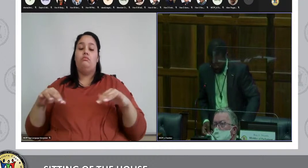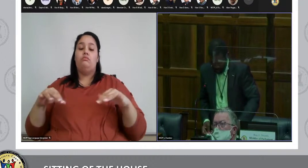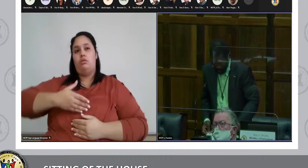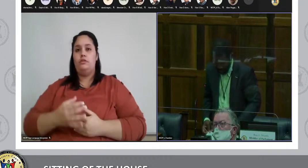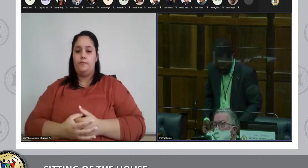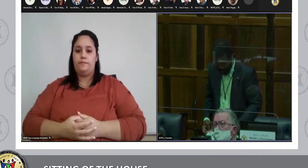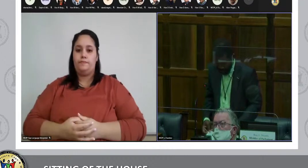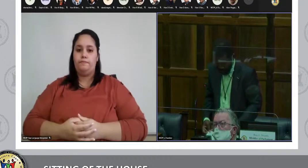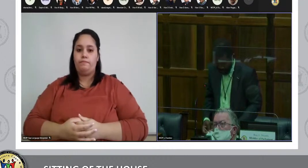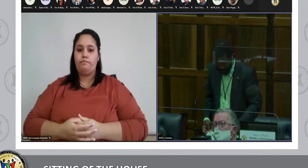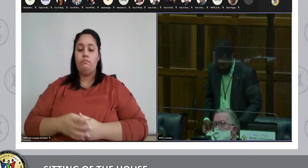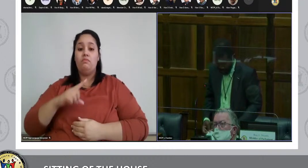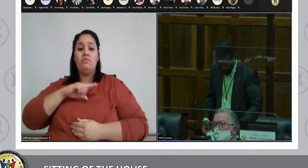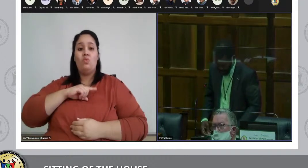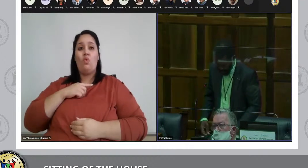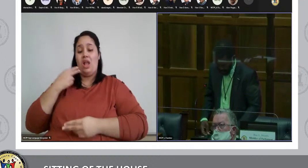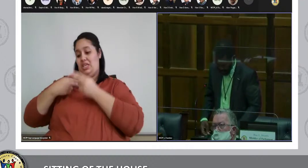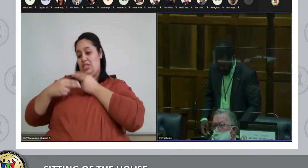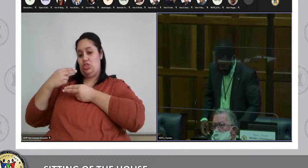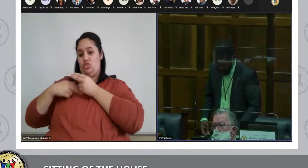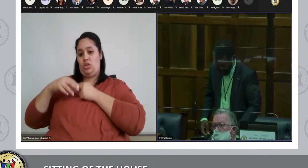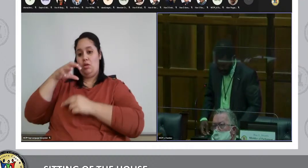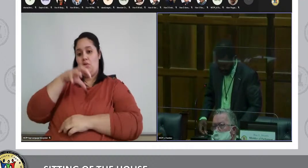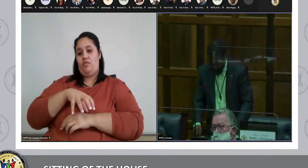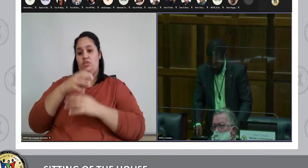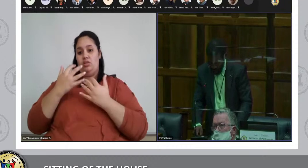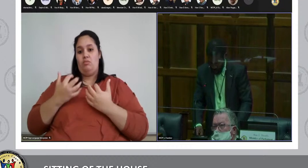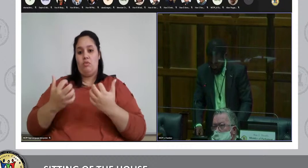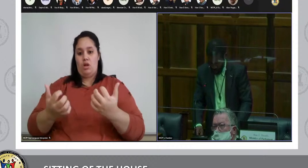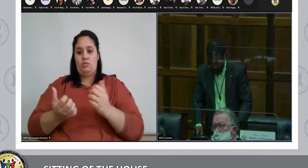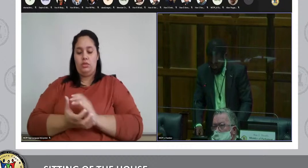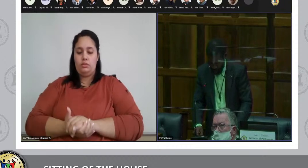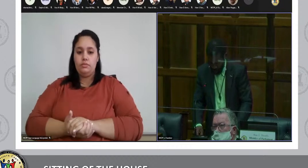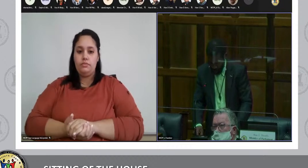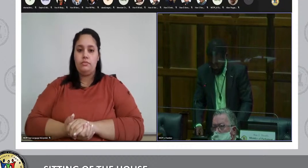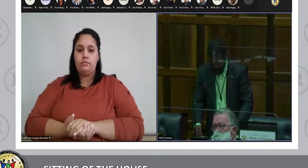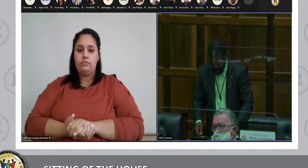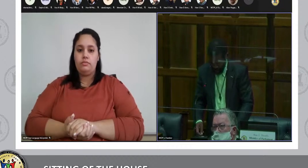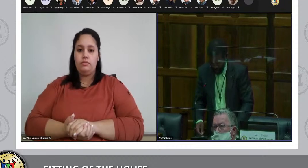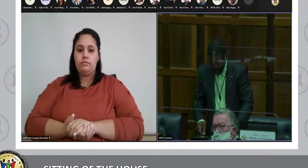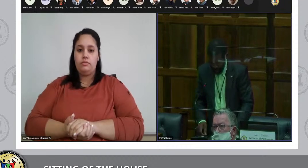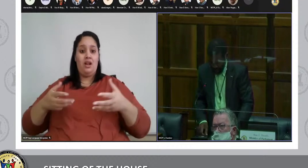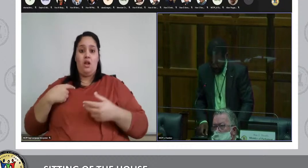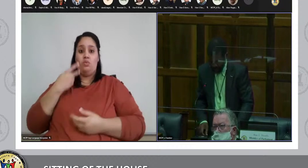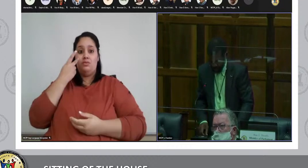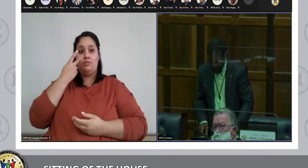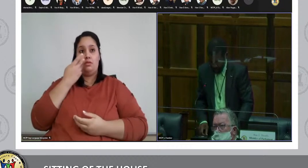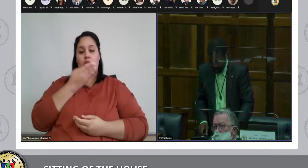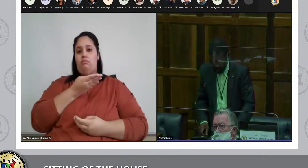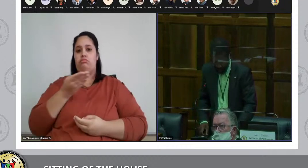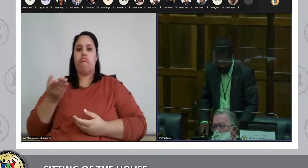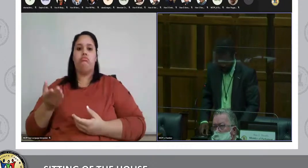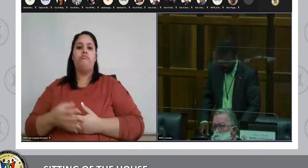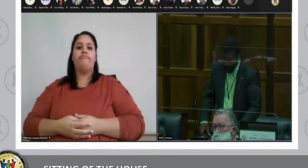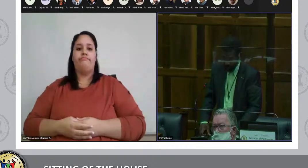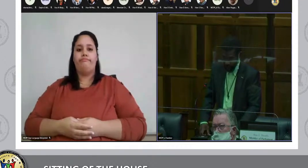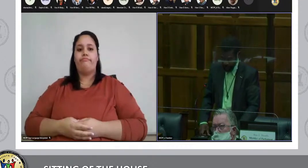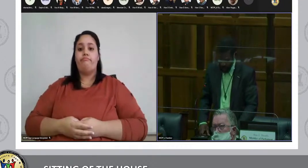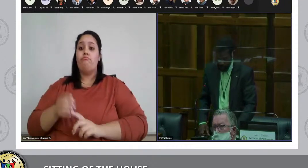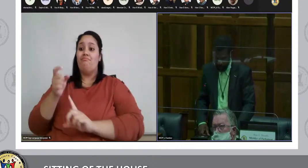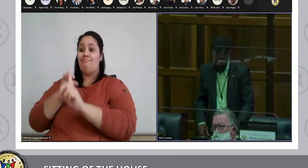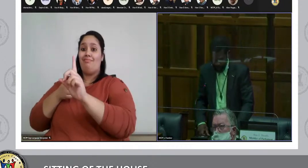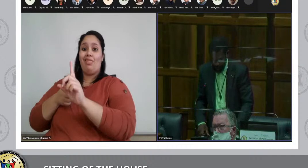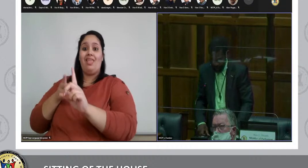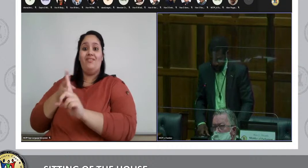in the history of this provincial parliament, where we are actually seeing that a victim is